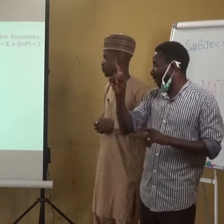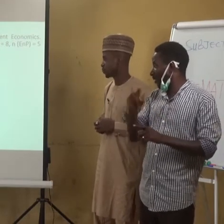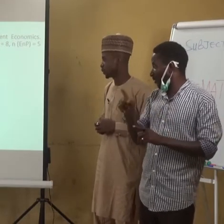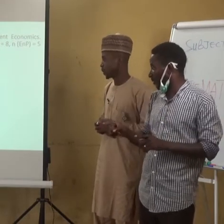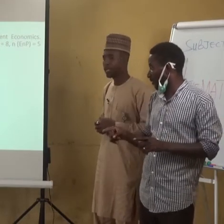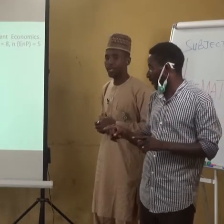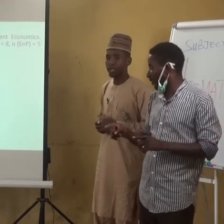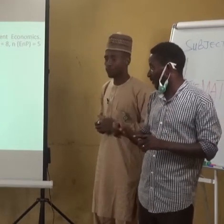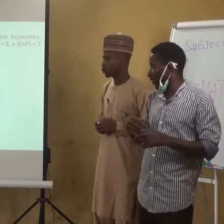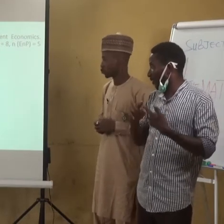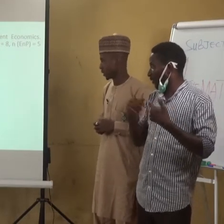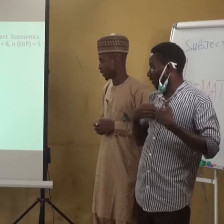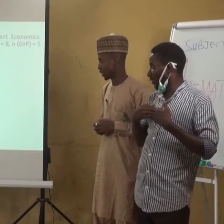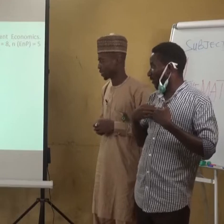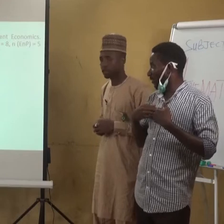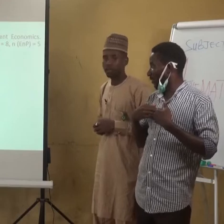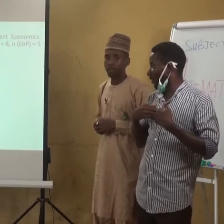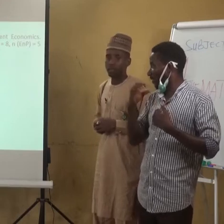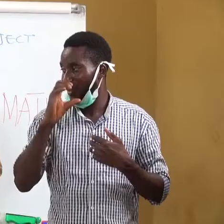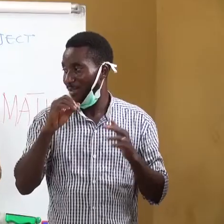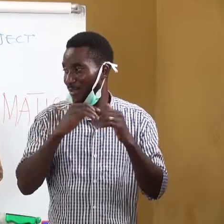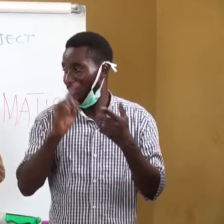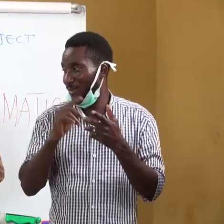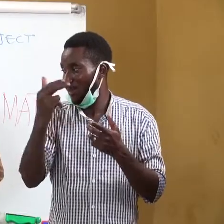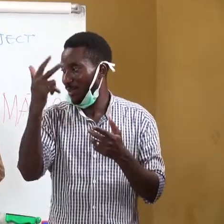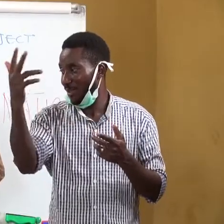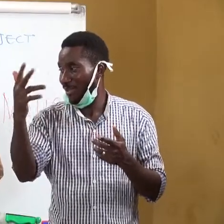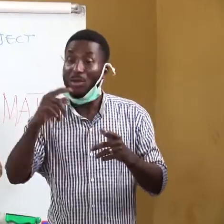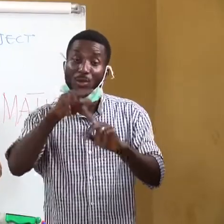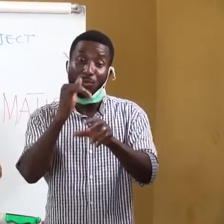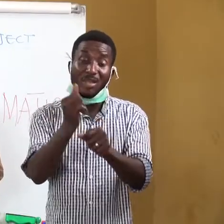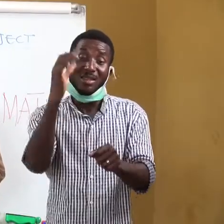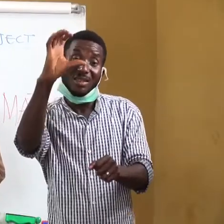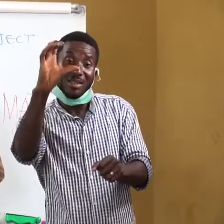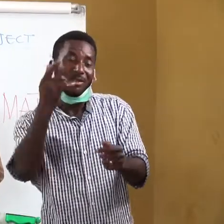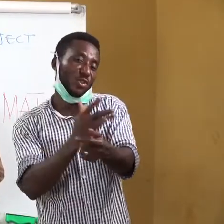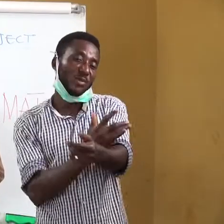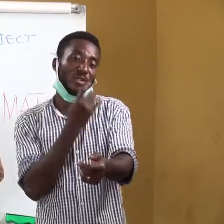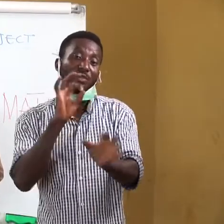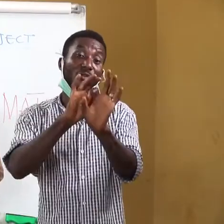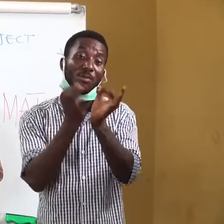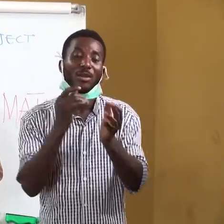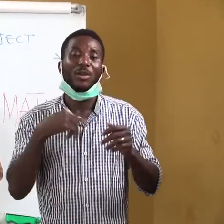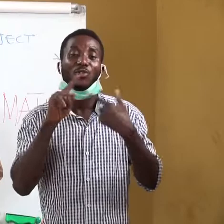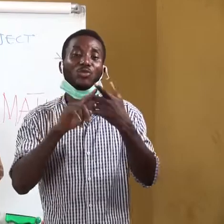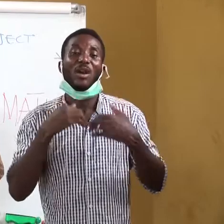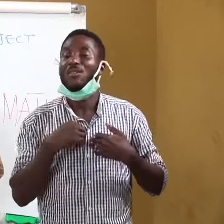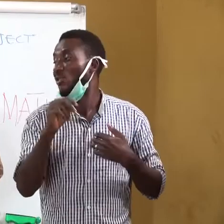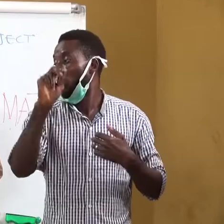x plus c equals to 23. When you make c the subject, we have